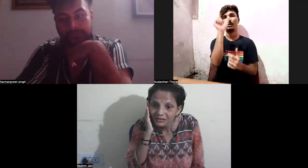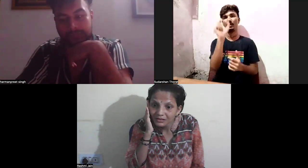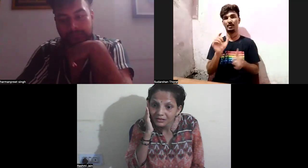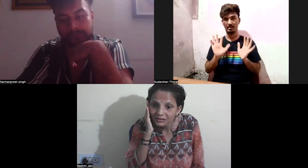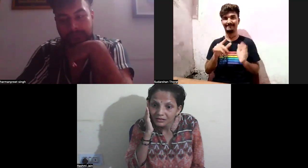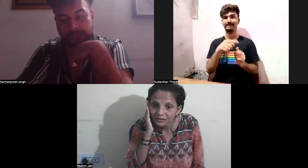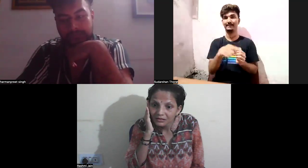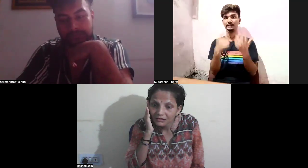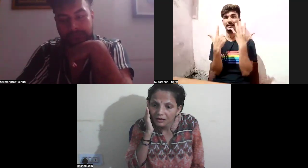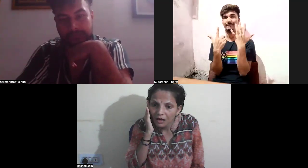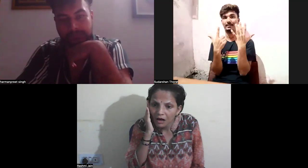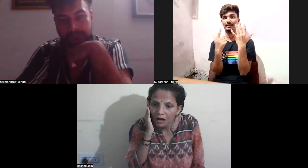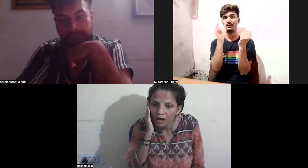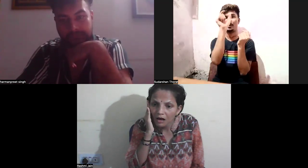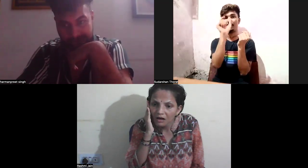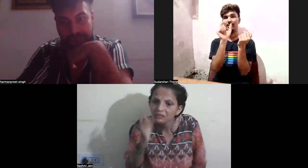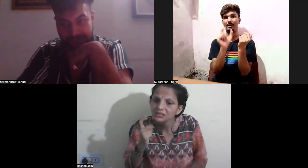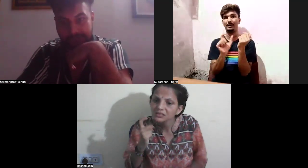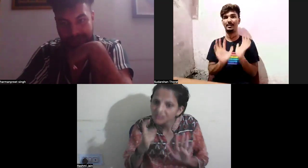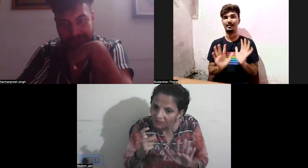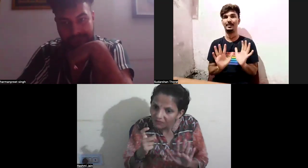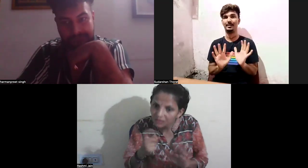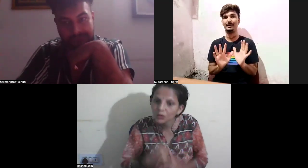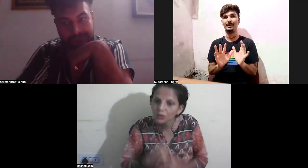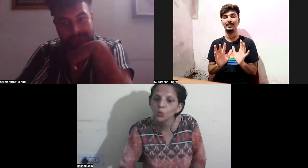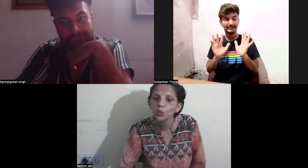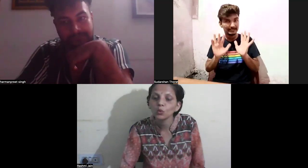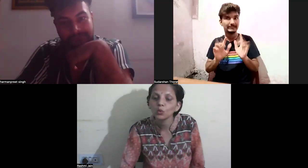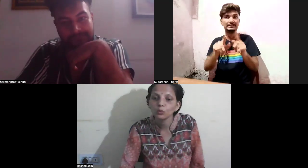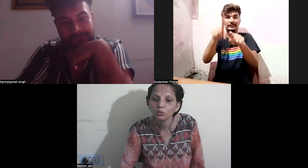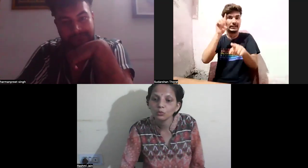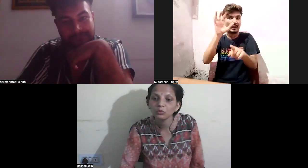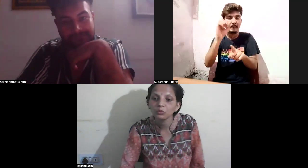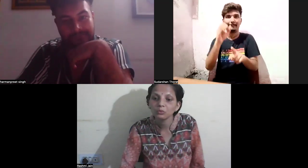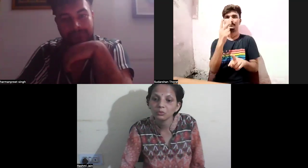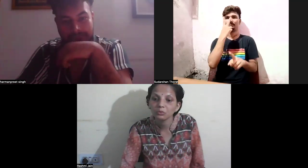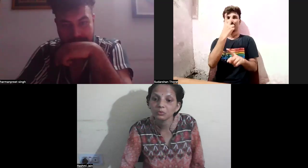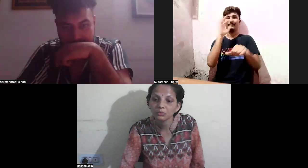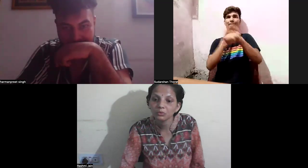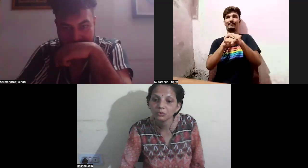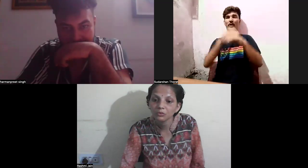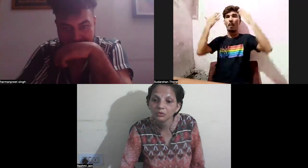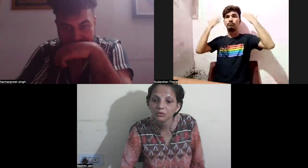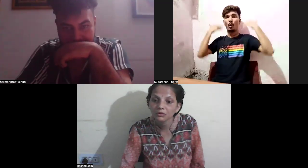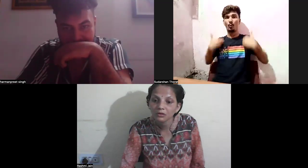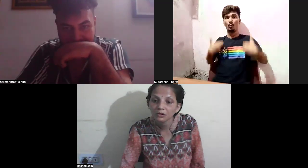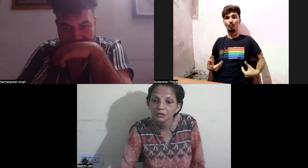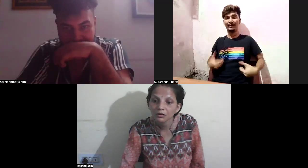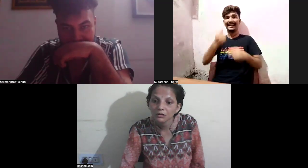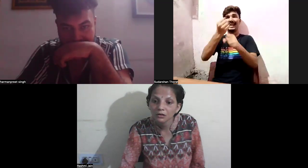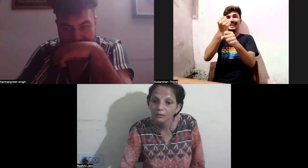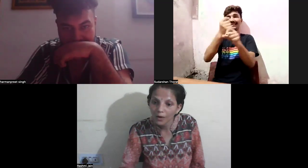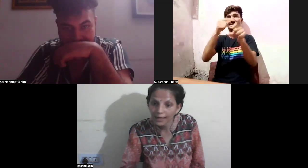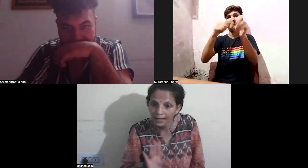So in the queer community, we have different 7 types of categories, okay? In the transgender.